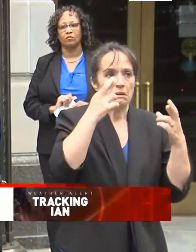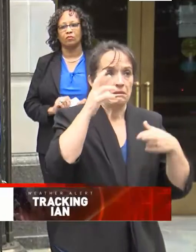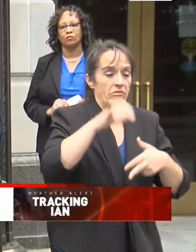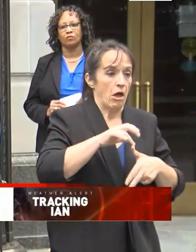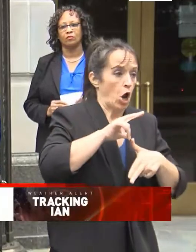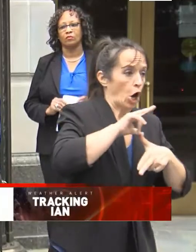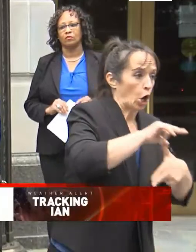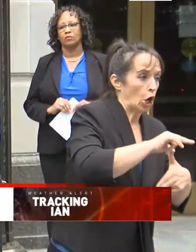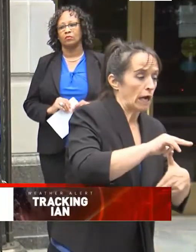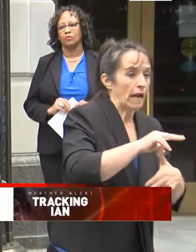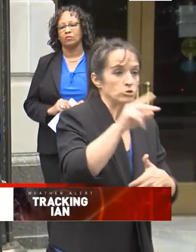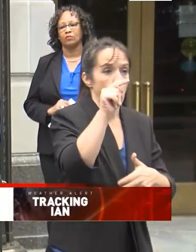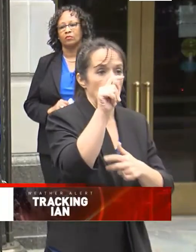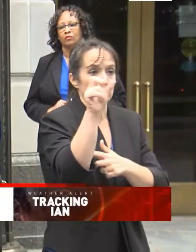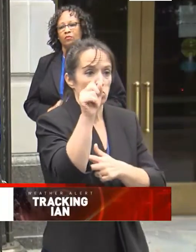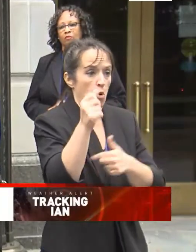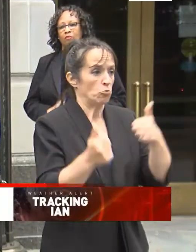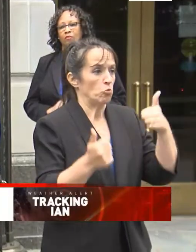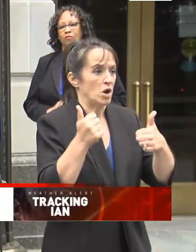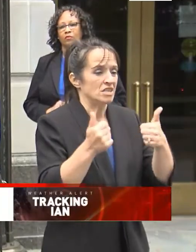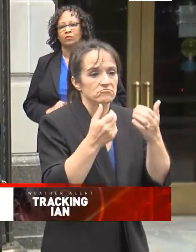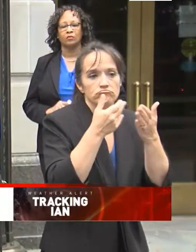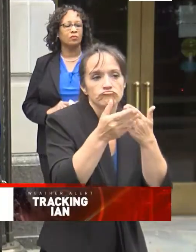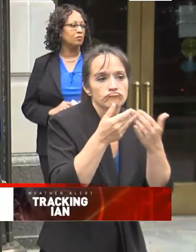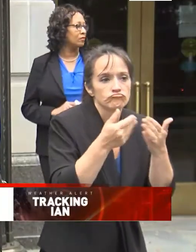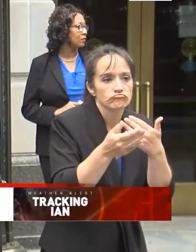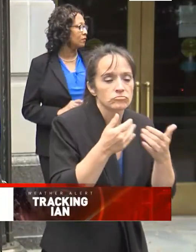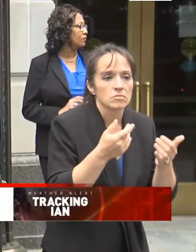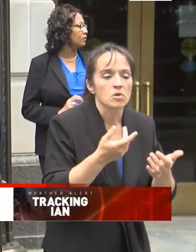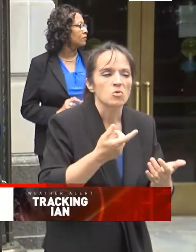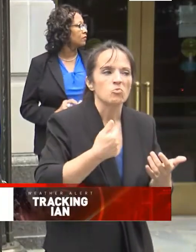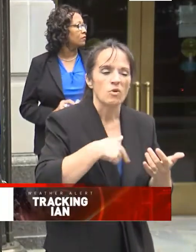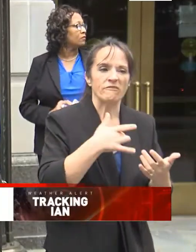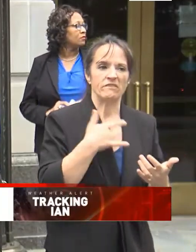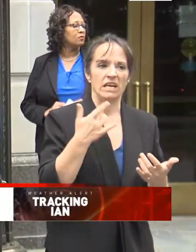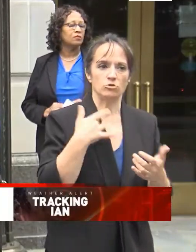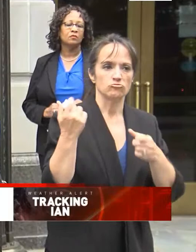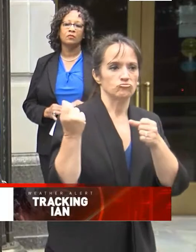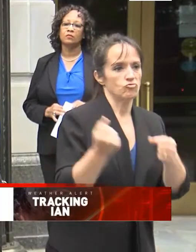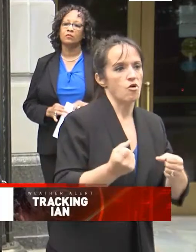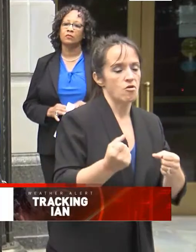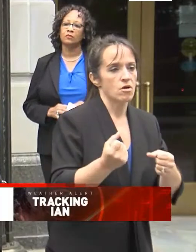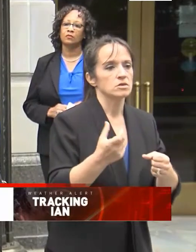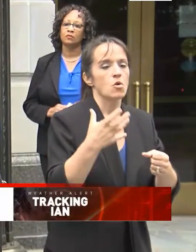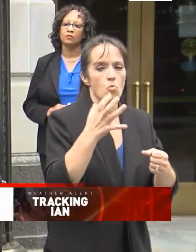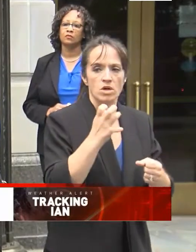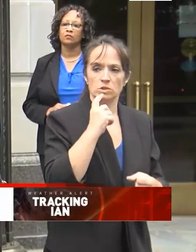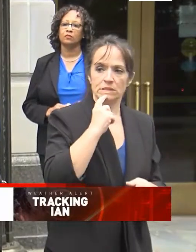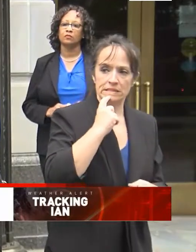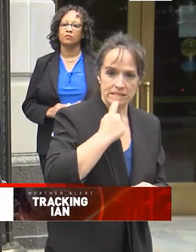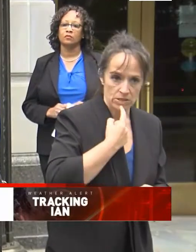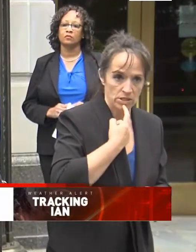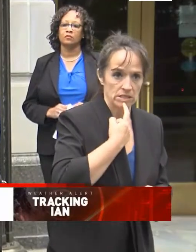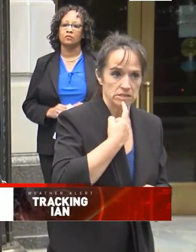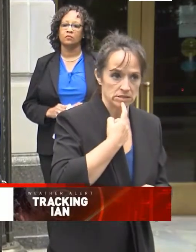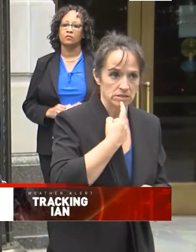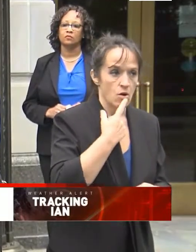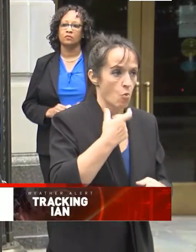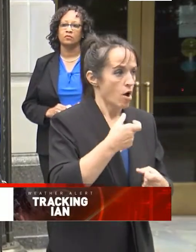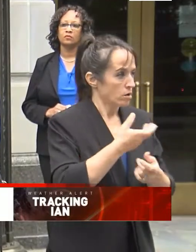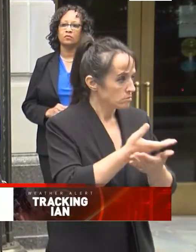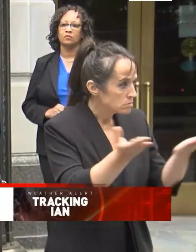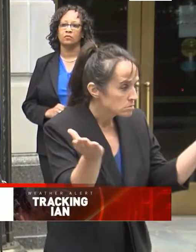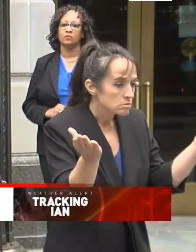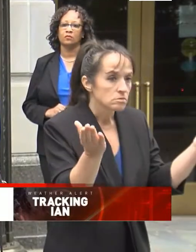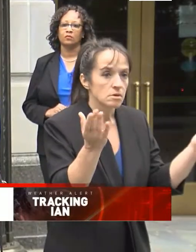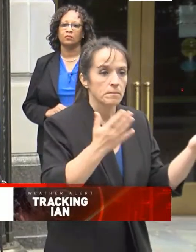here tomorrow. And we are taking this storm seriously, and we need our citizens to be